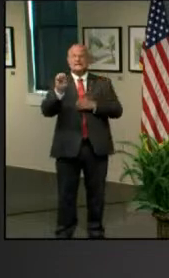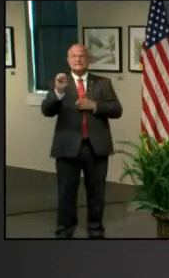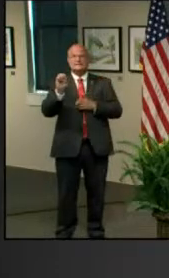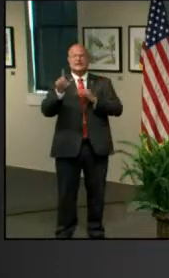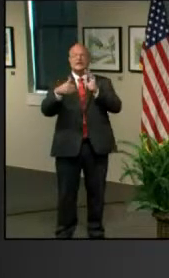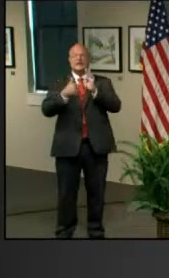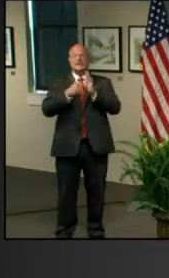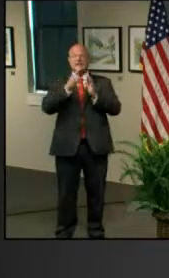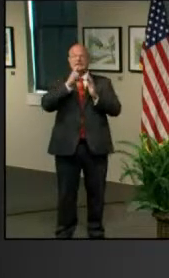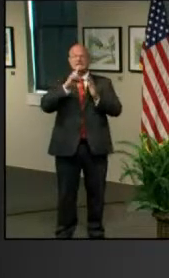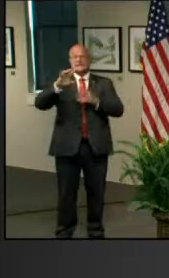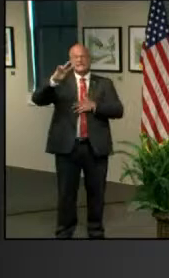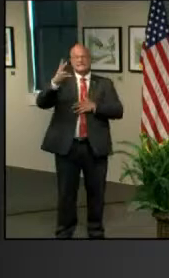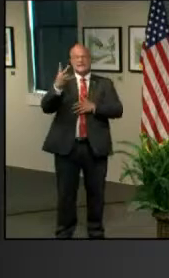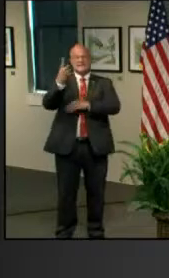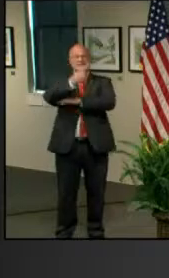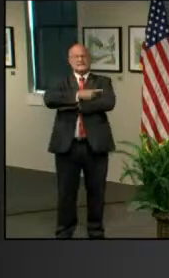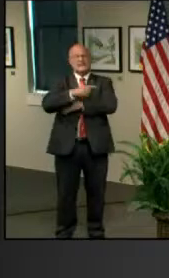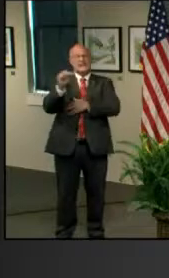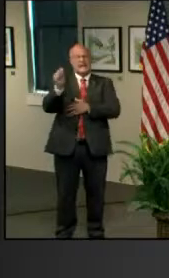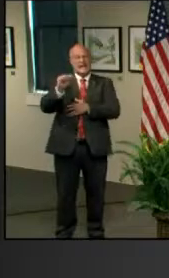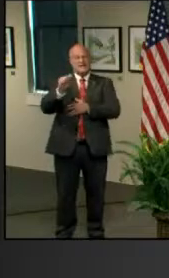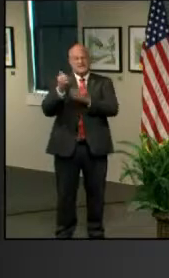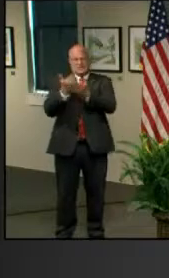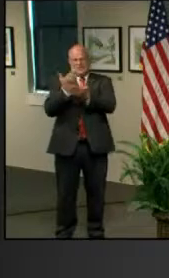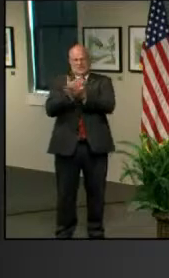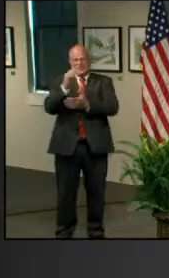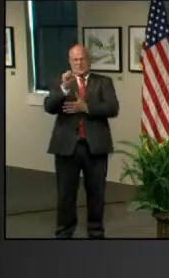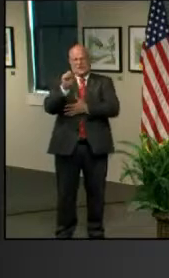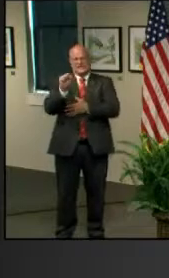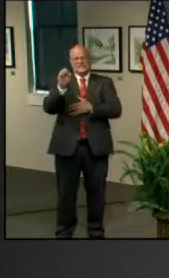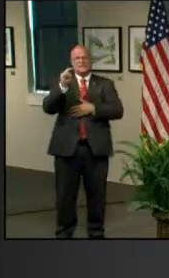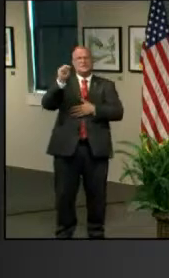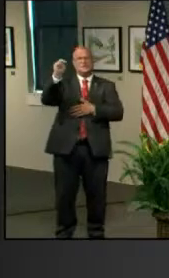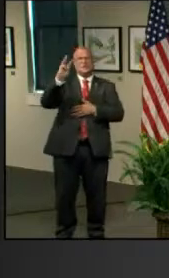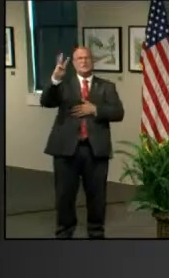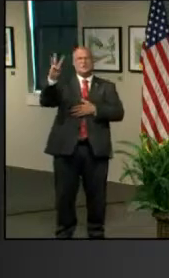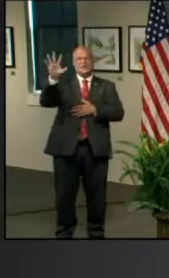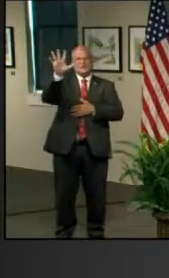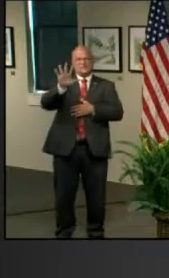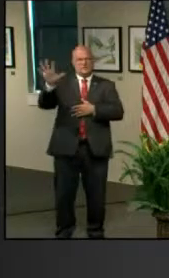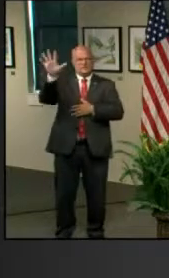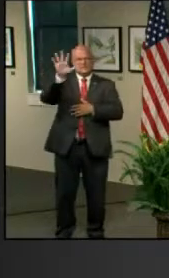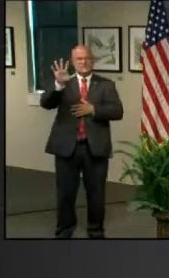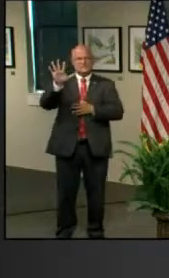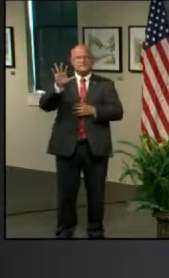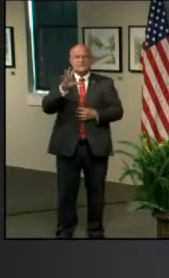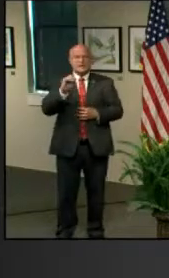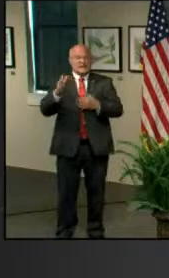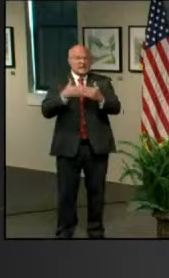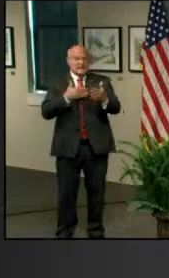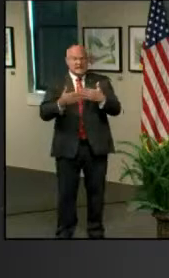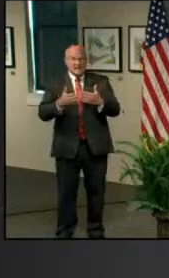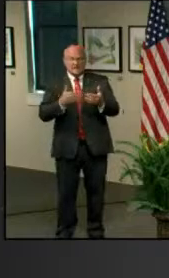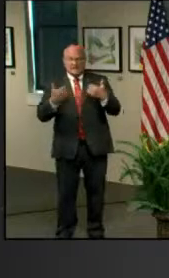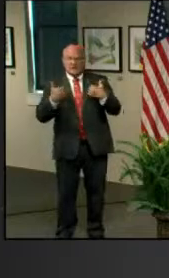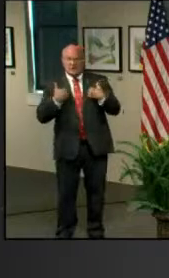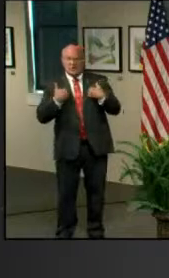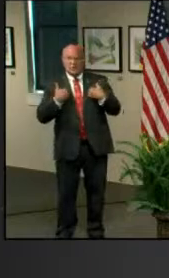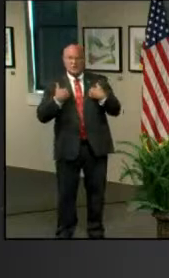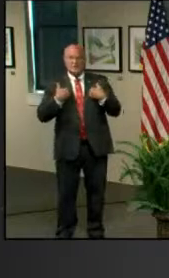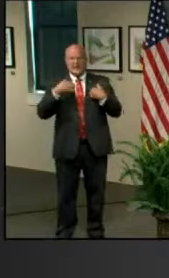and this is the 7-day rolling average of new cases in the Northwest region. And even though we've